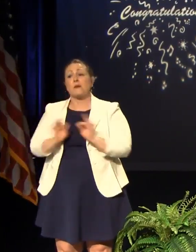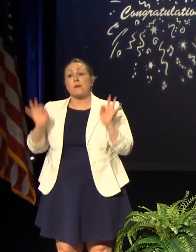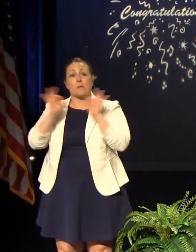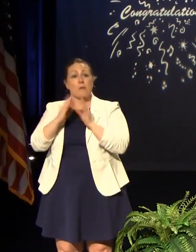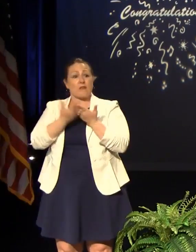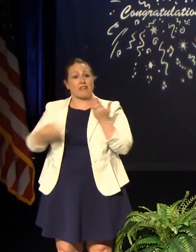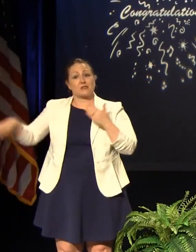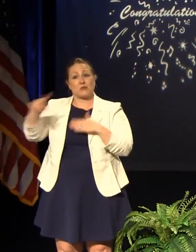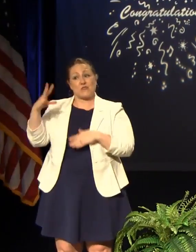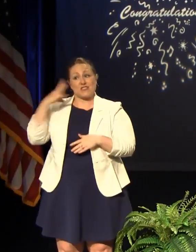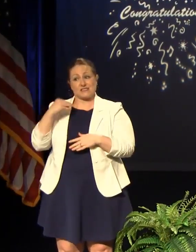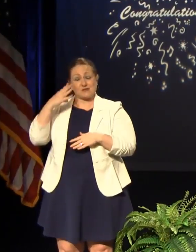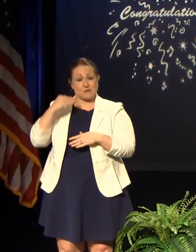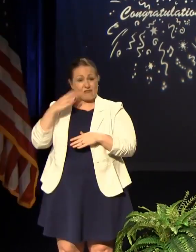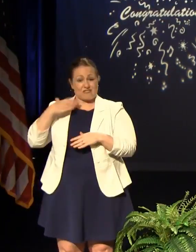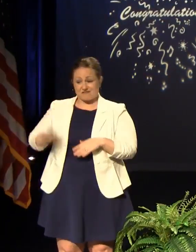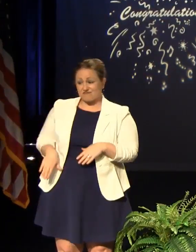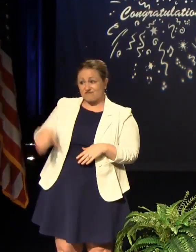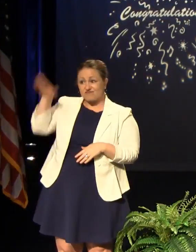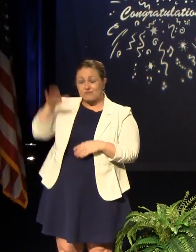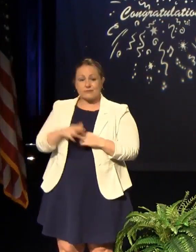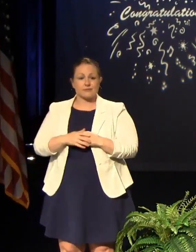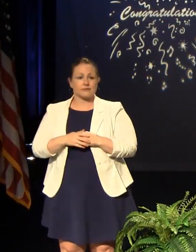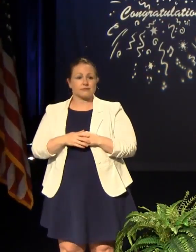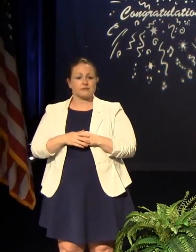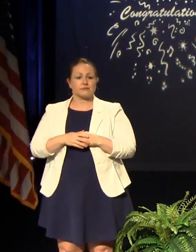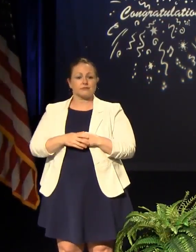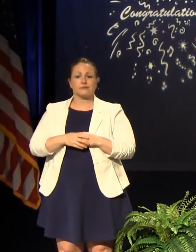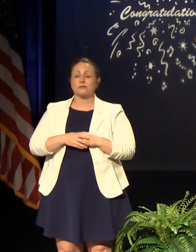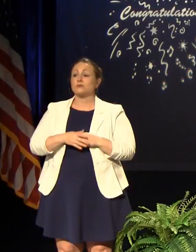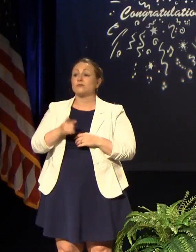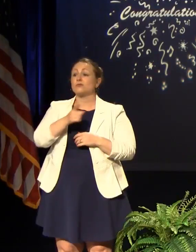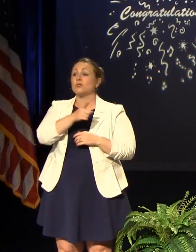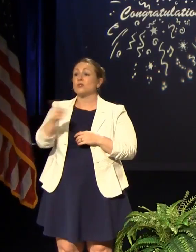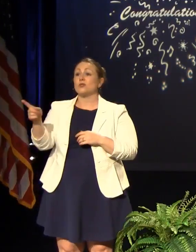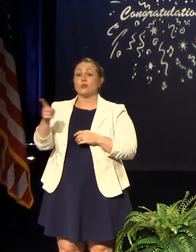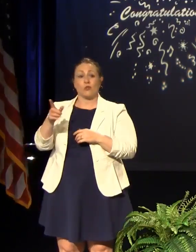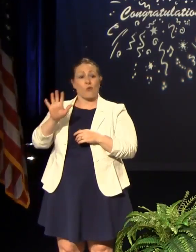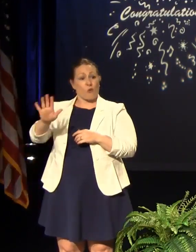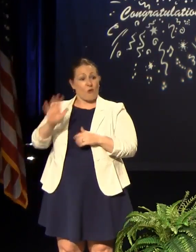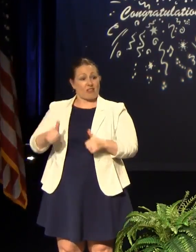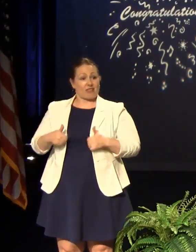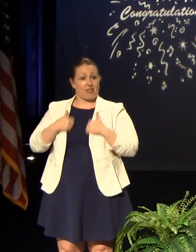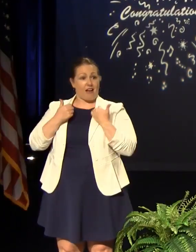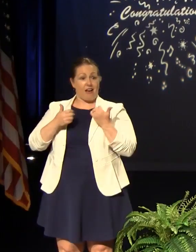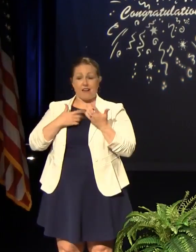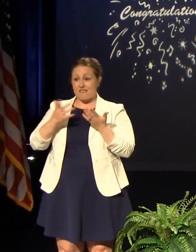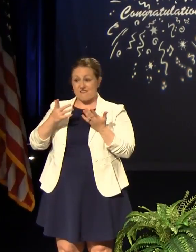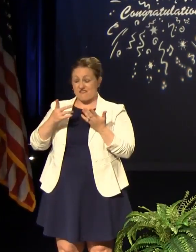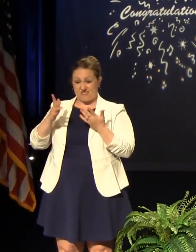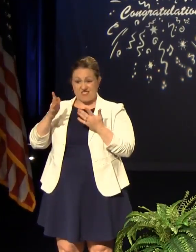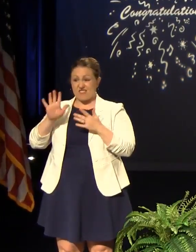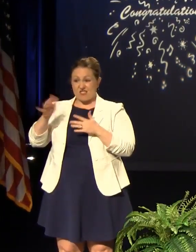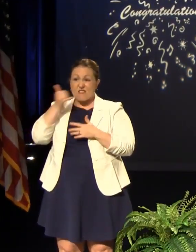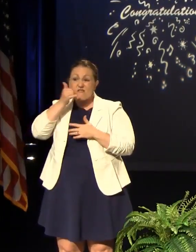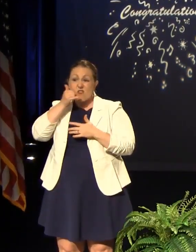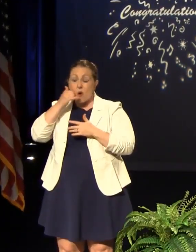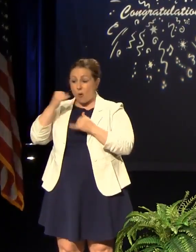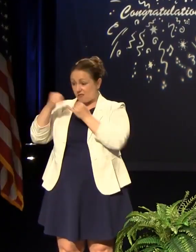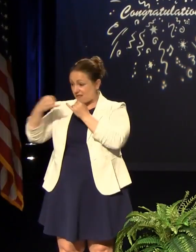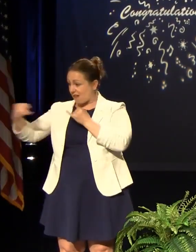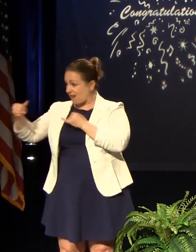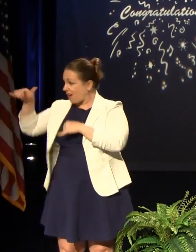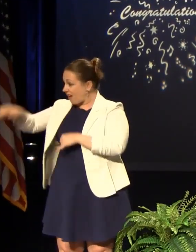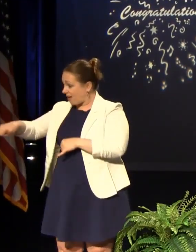through growing up. You saw the disappearance of the hardline phone in your